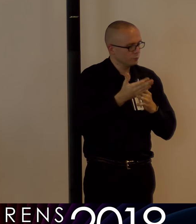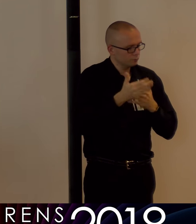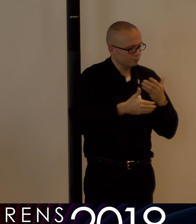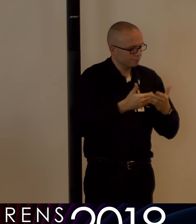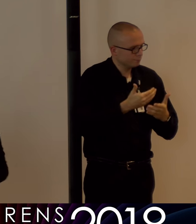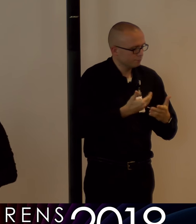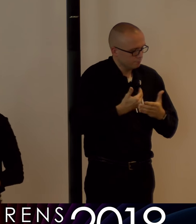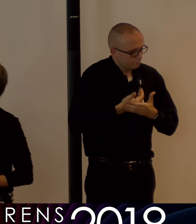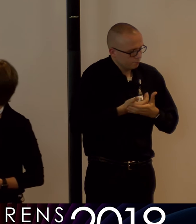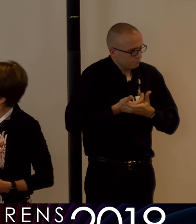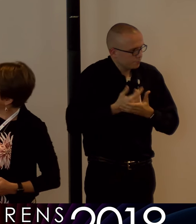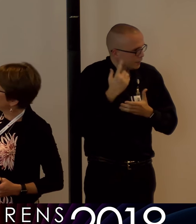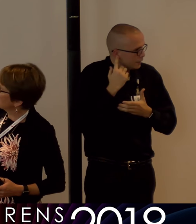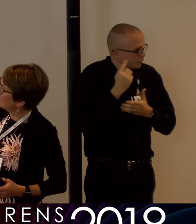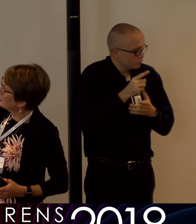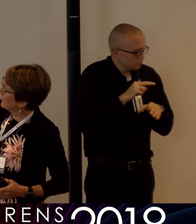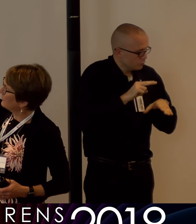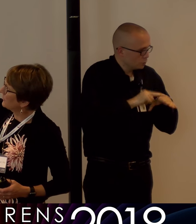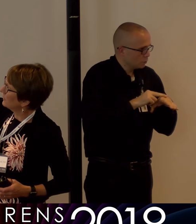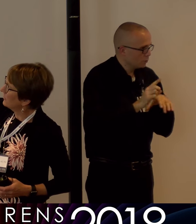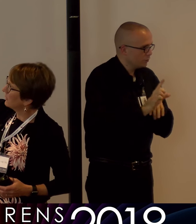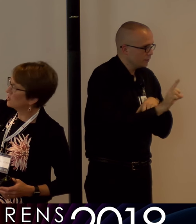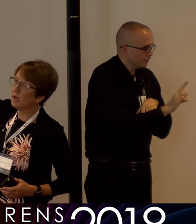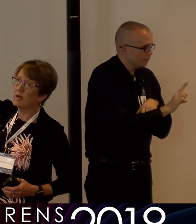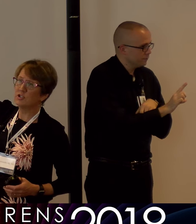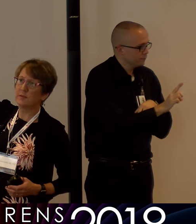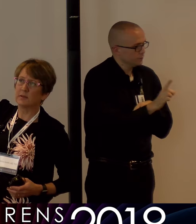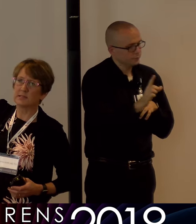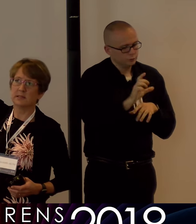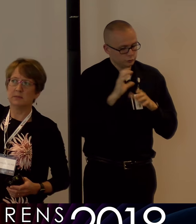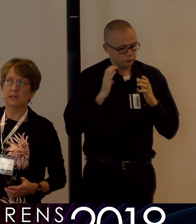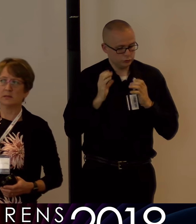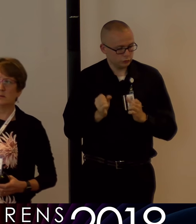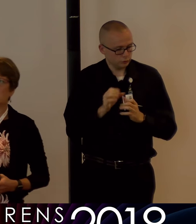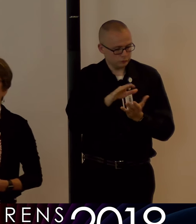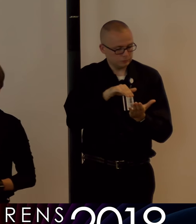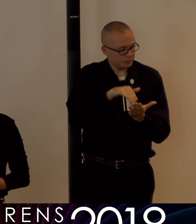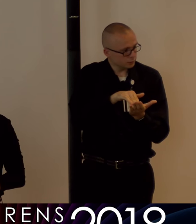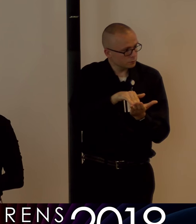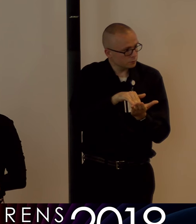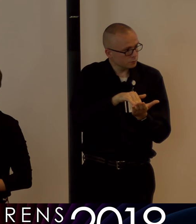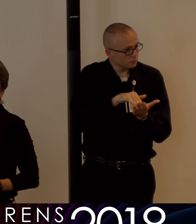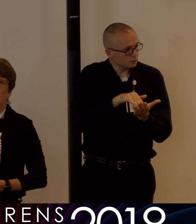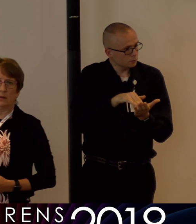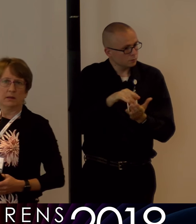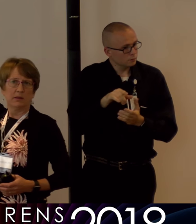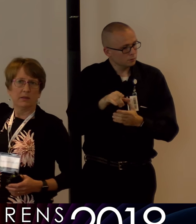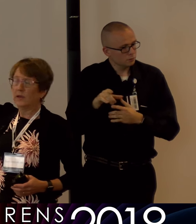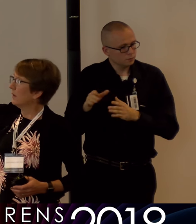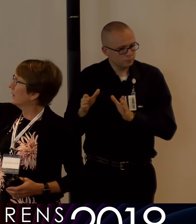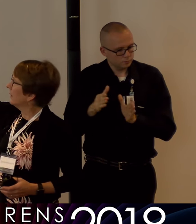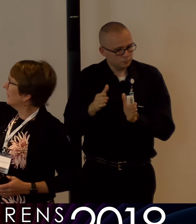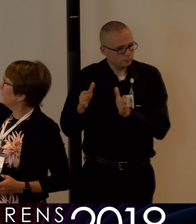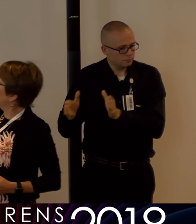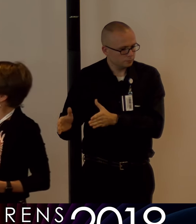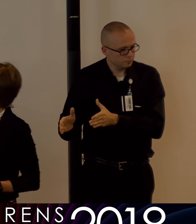ear from a normal mouse on the left, the charged mouse in the middle, and